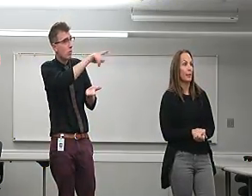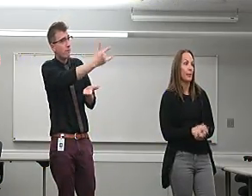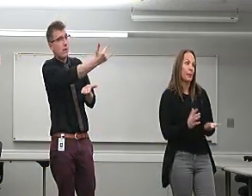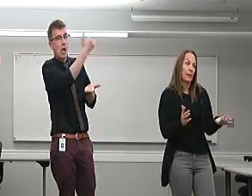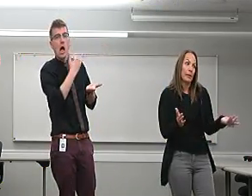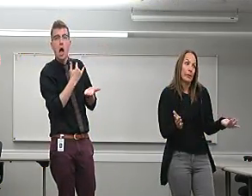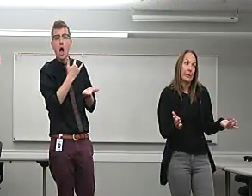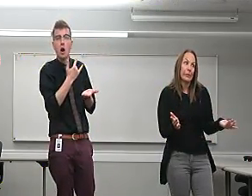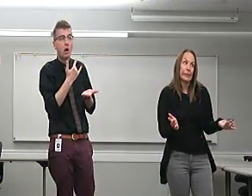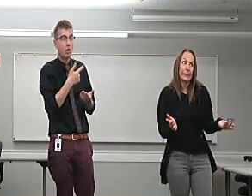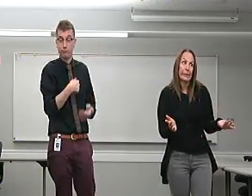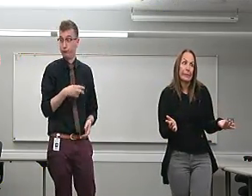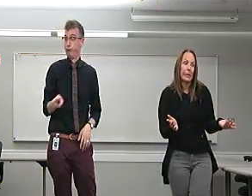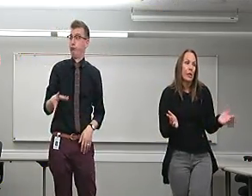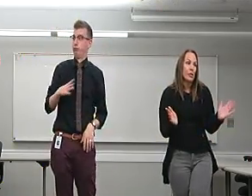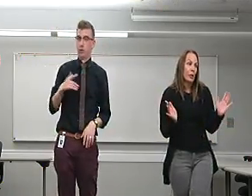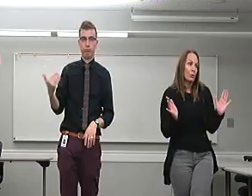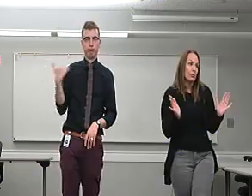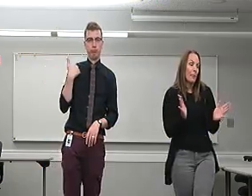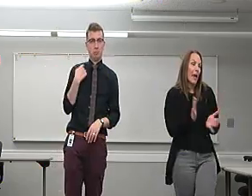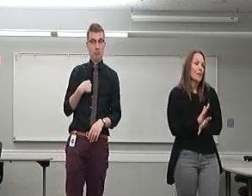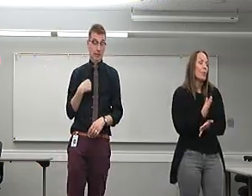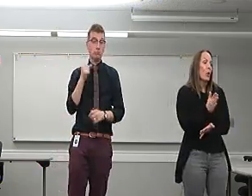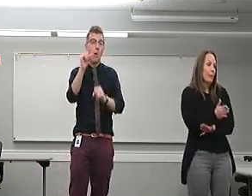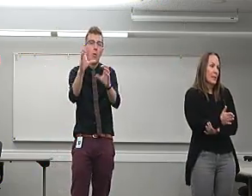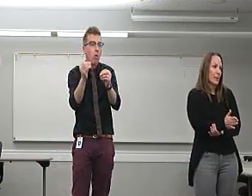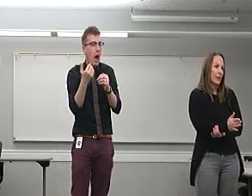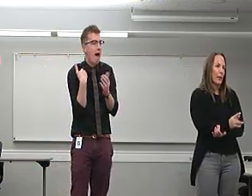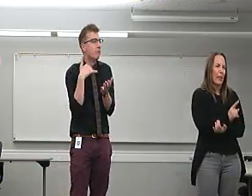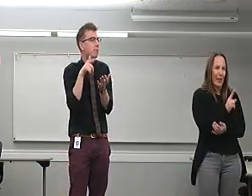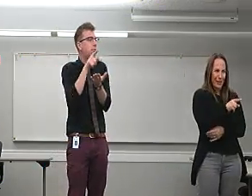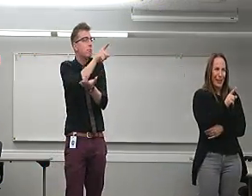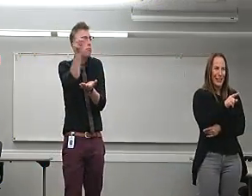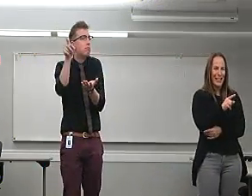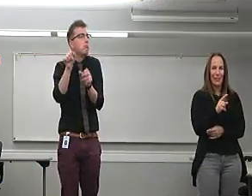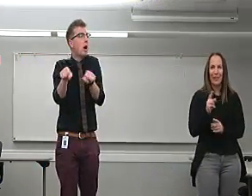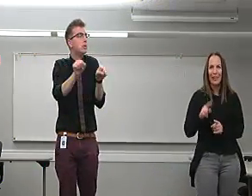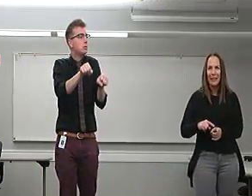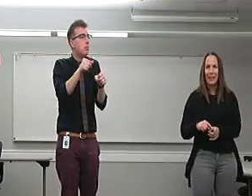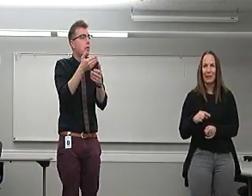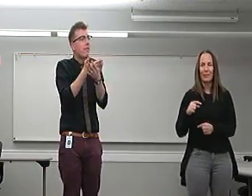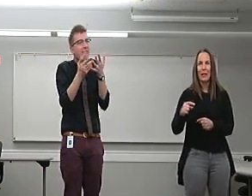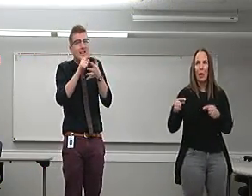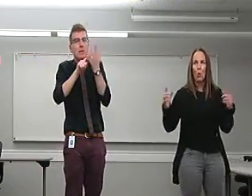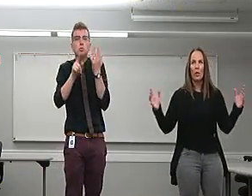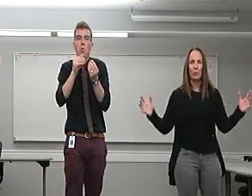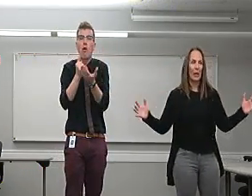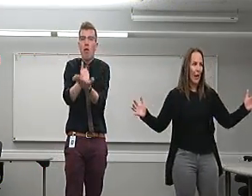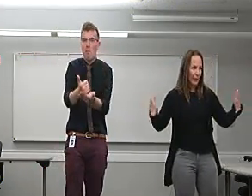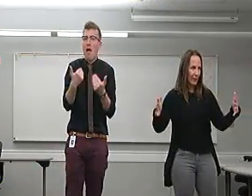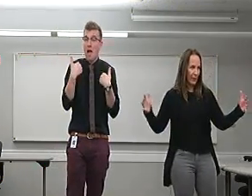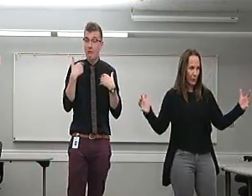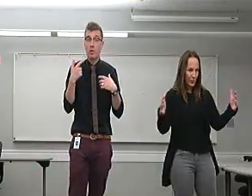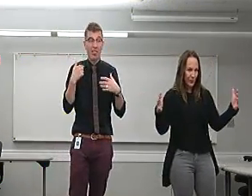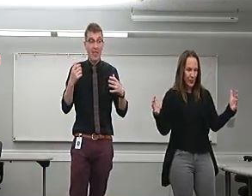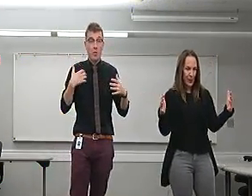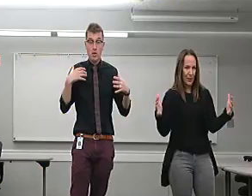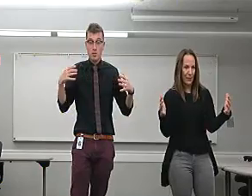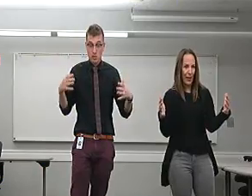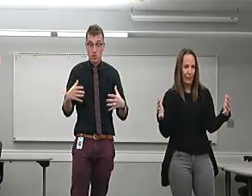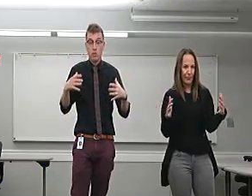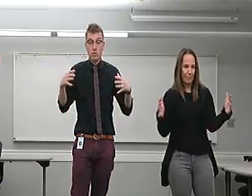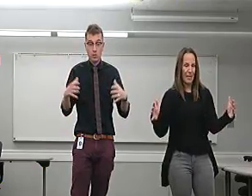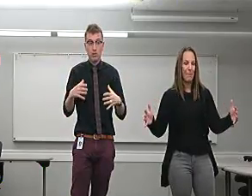just so you know. So that's one possibility. And then, like I said, I've been thinking of, once we have those 50, 75